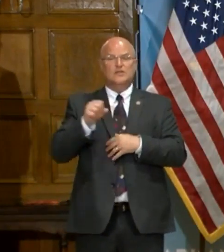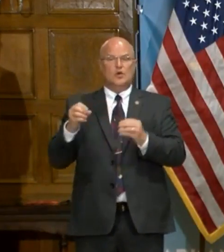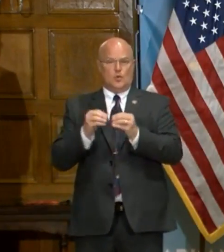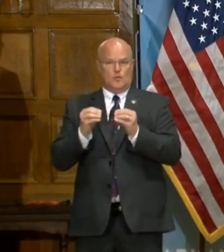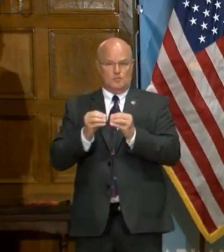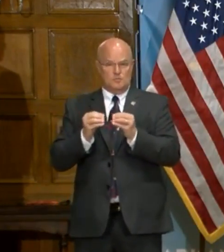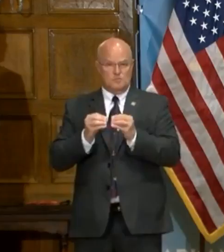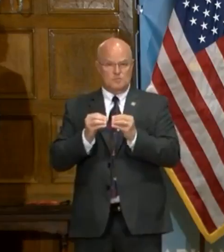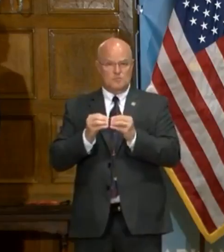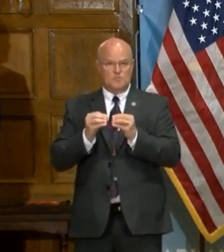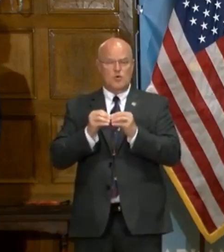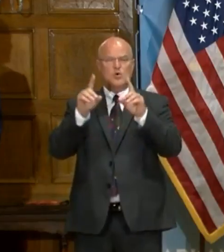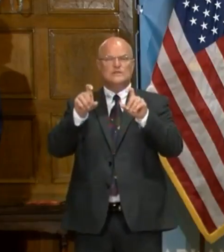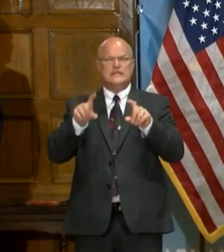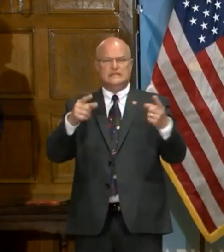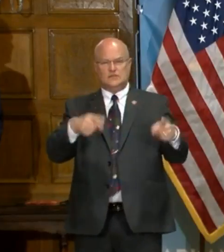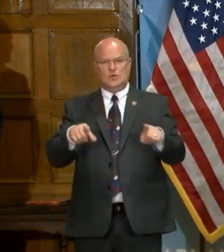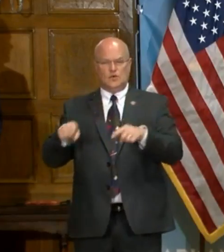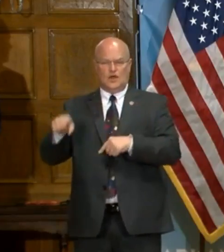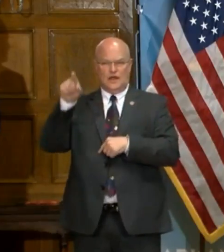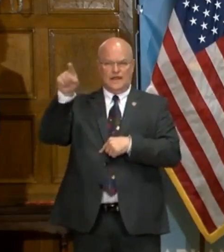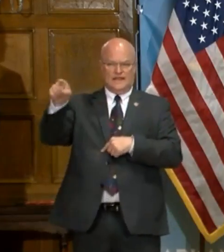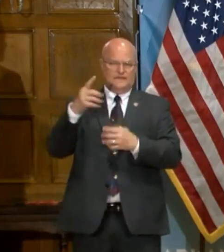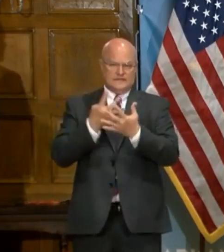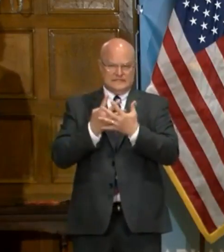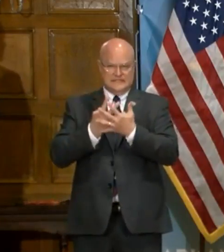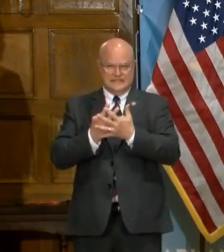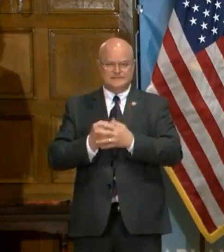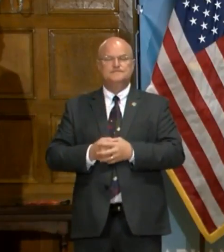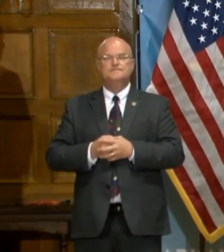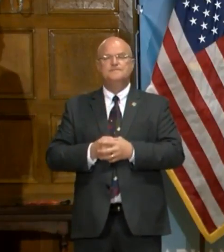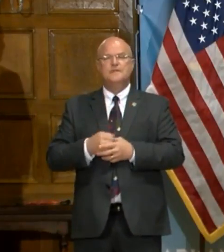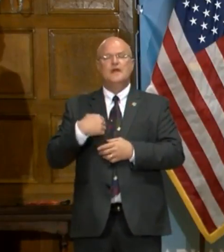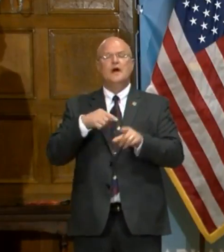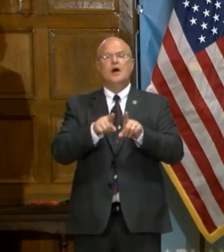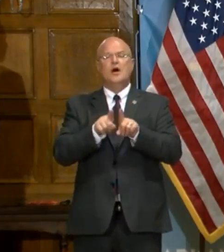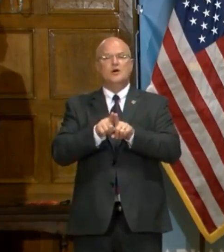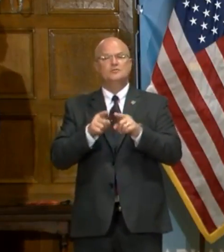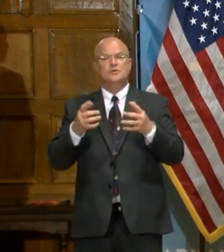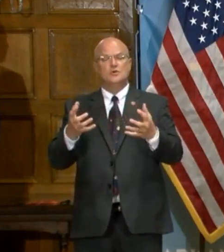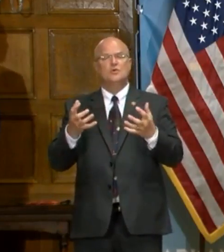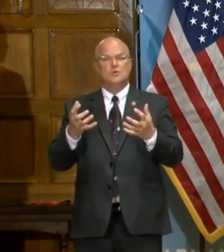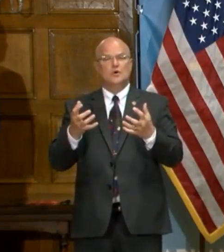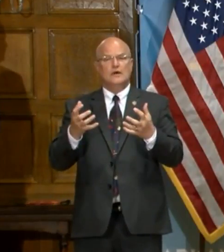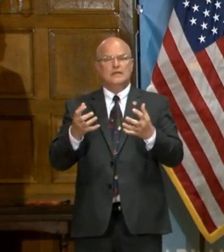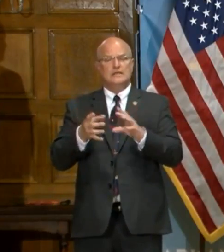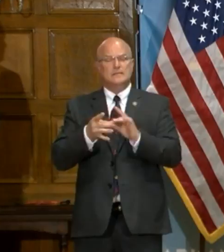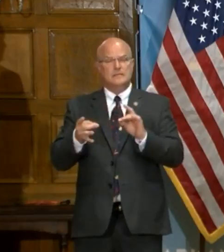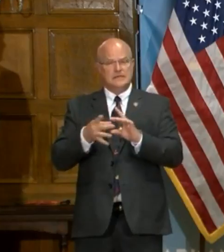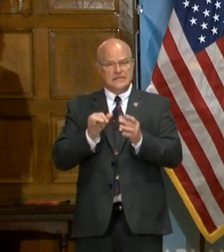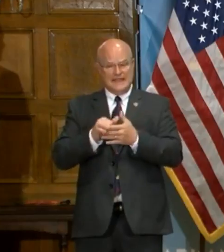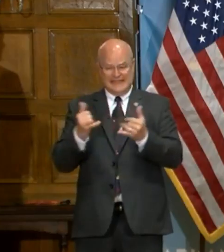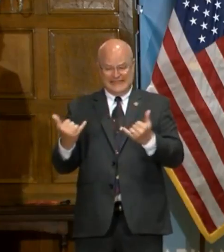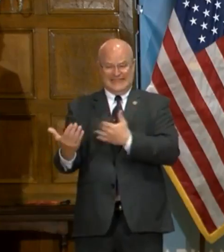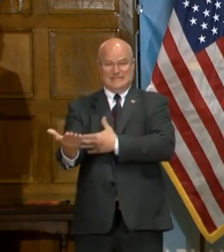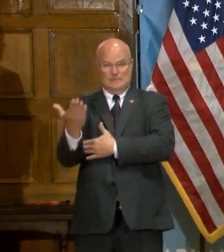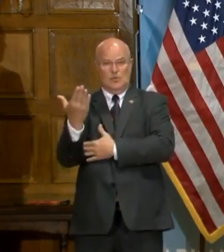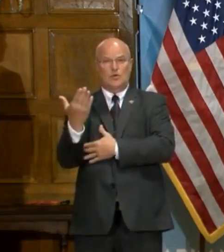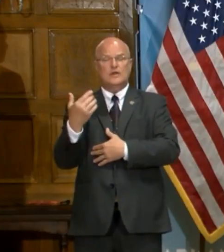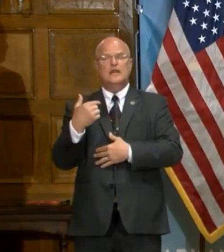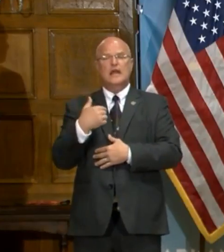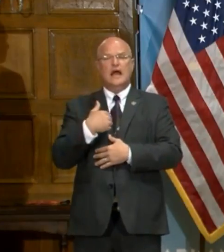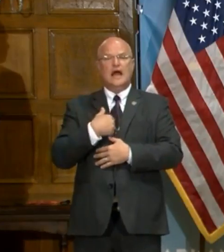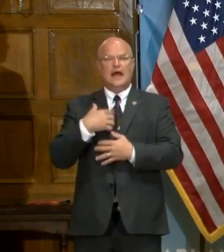there's more testing going on at that facility. I also wanted to mention that this morning I had